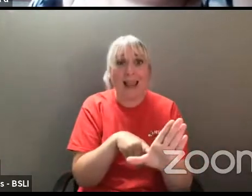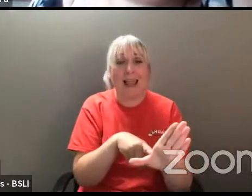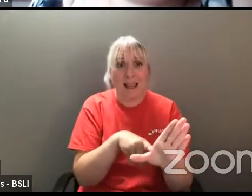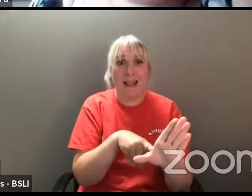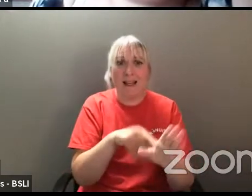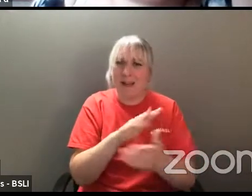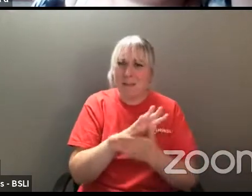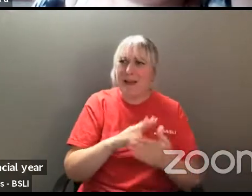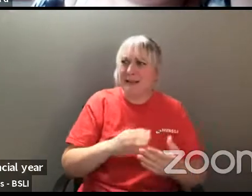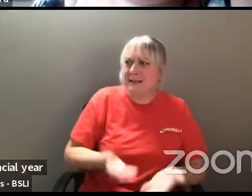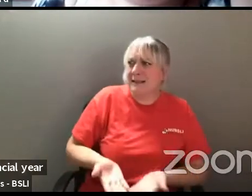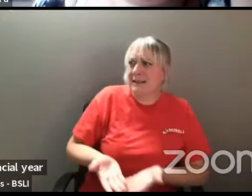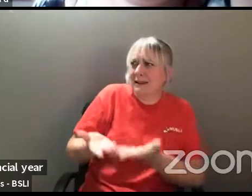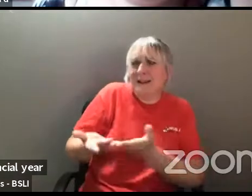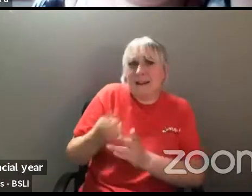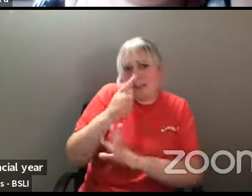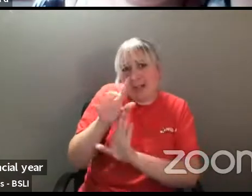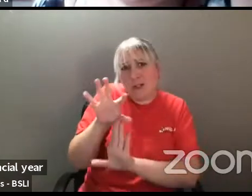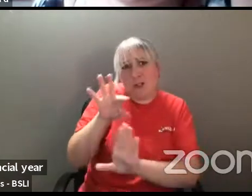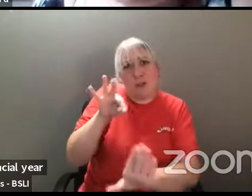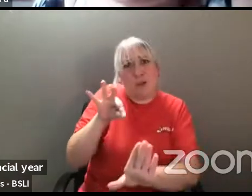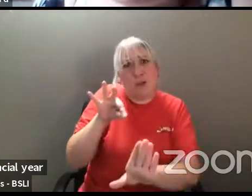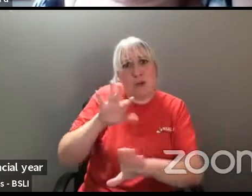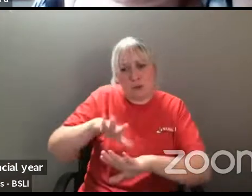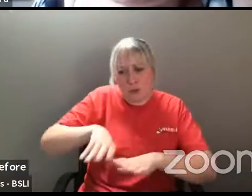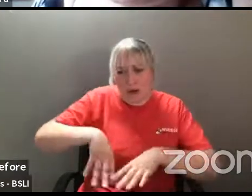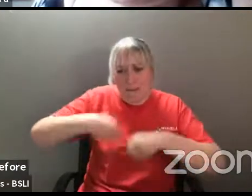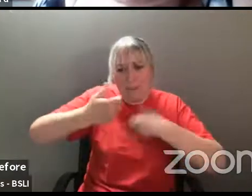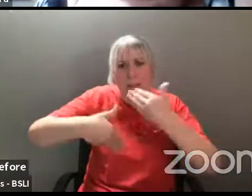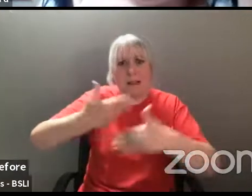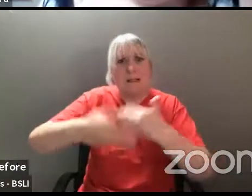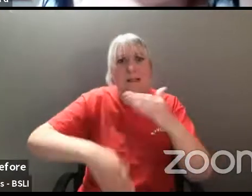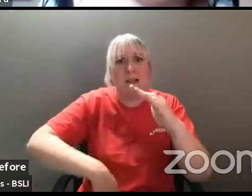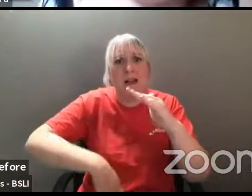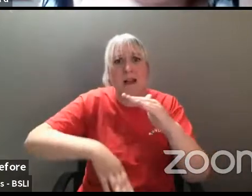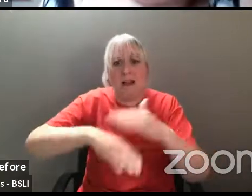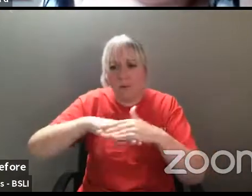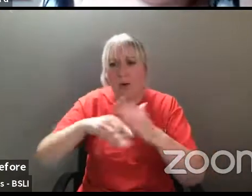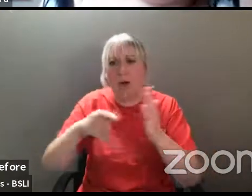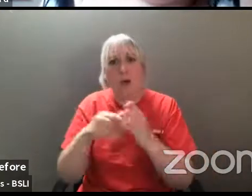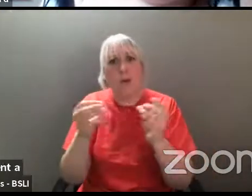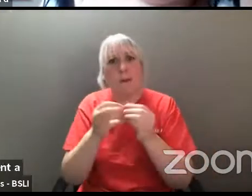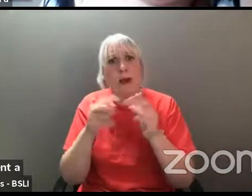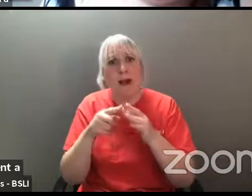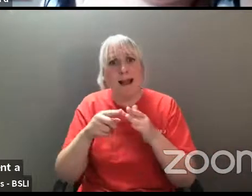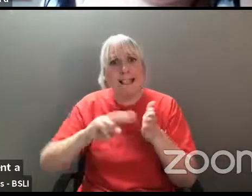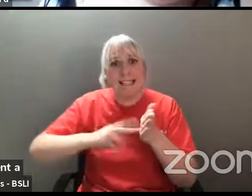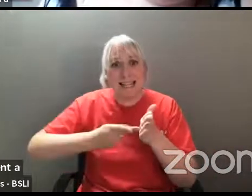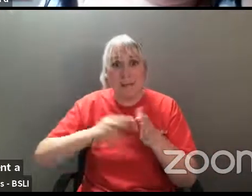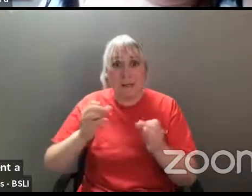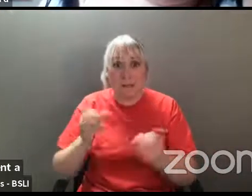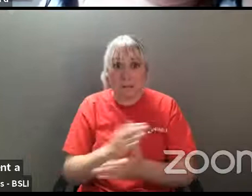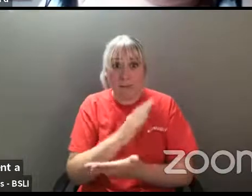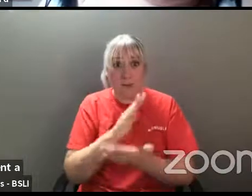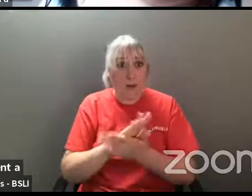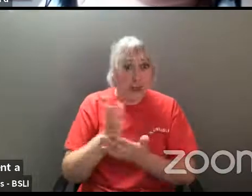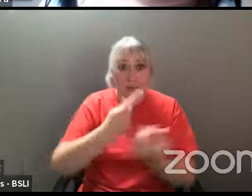So therefore, can choose to implement a fully UBI scheme at a standard which ensures every single human